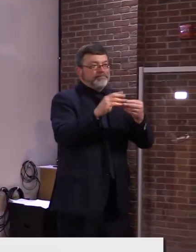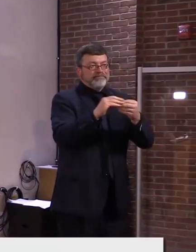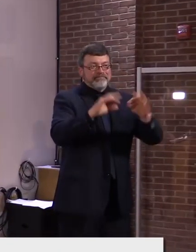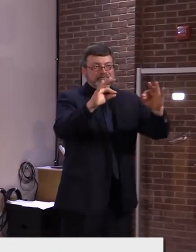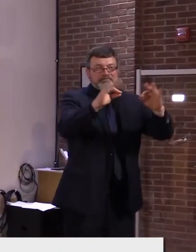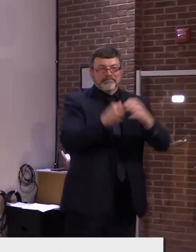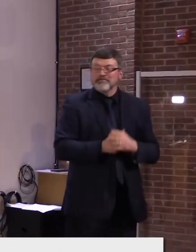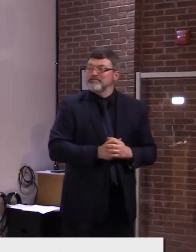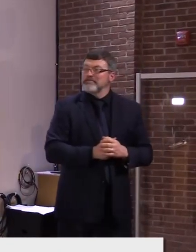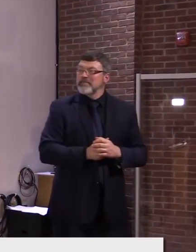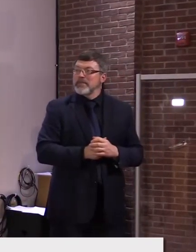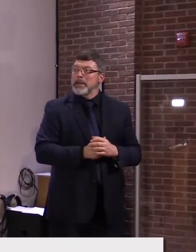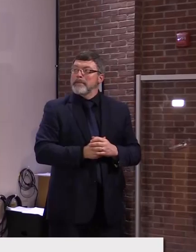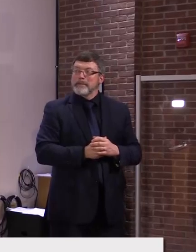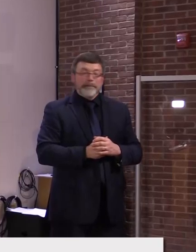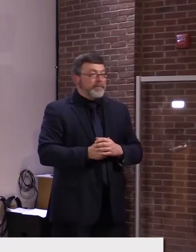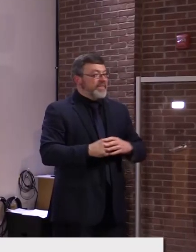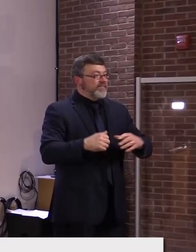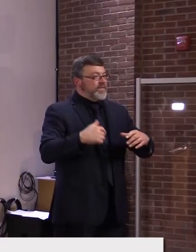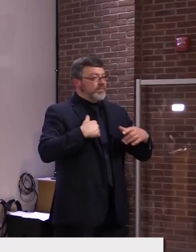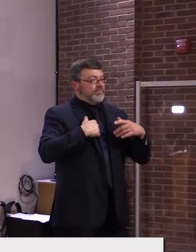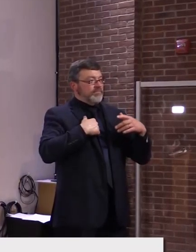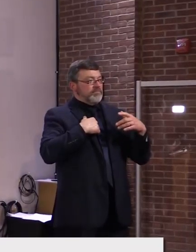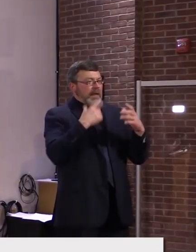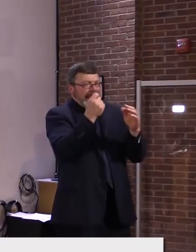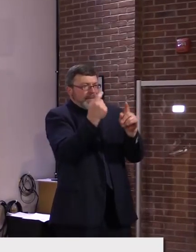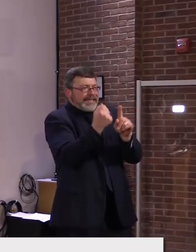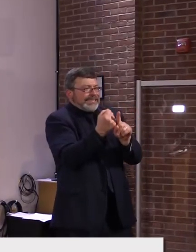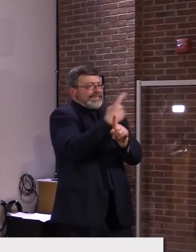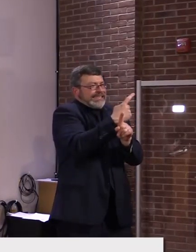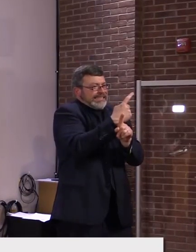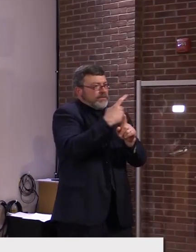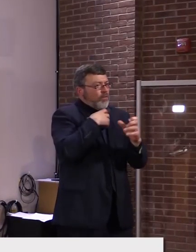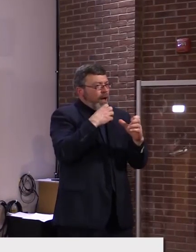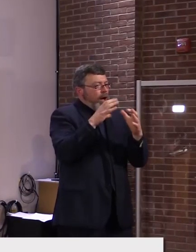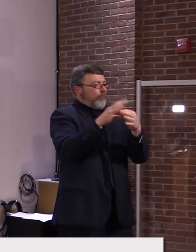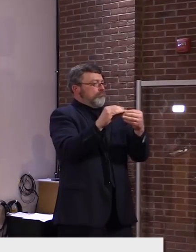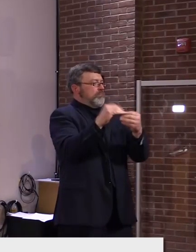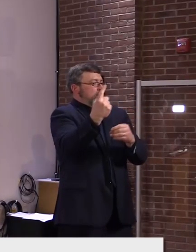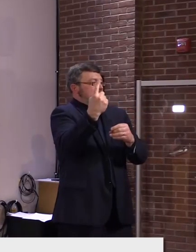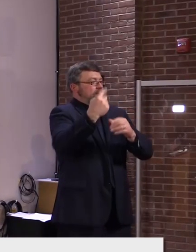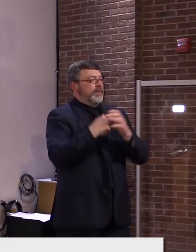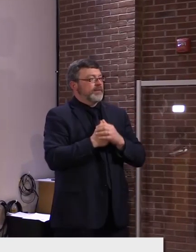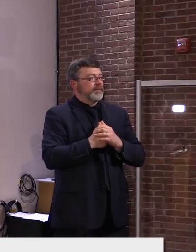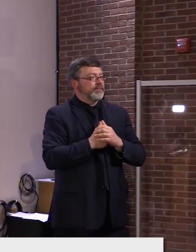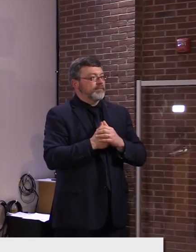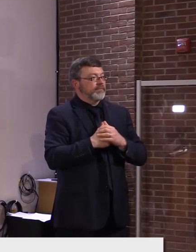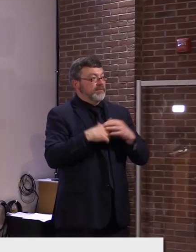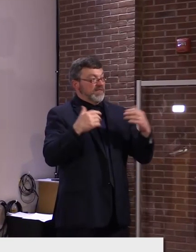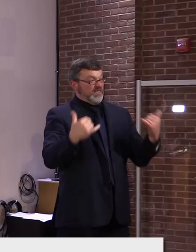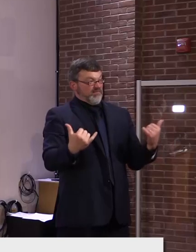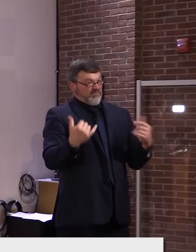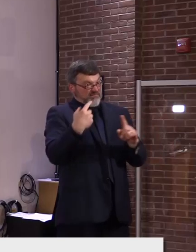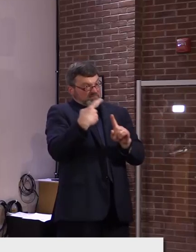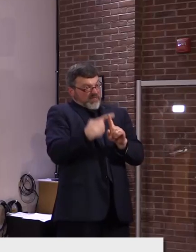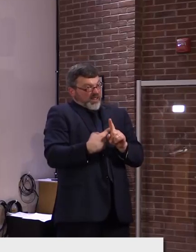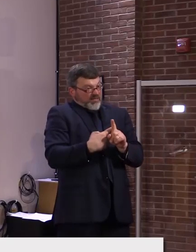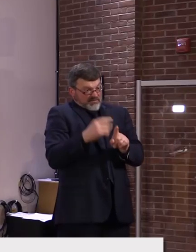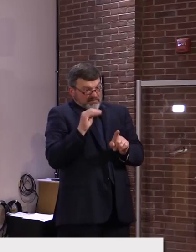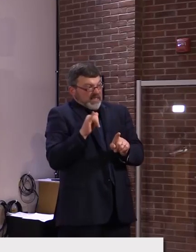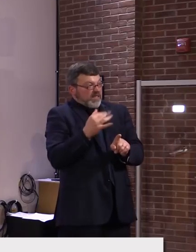I'll go off script for a second and just say that by the time this month is over, if you wanted